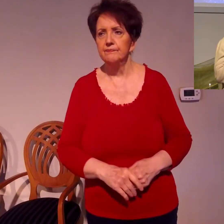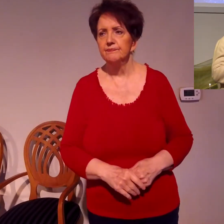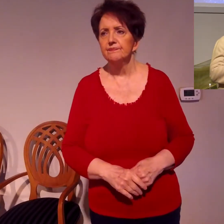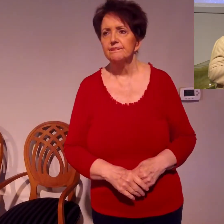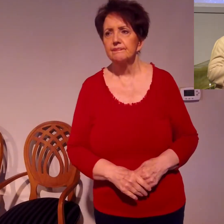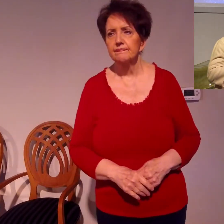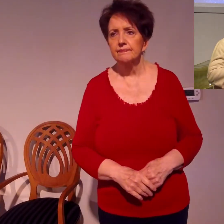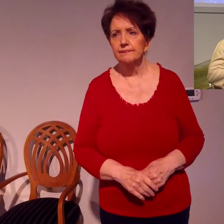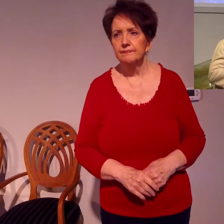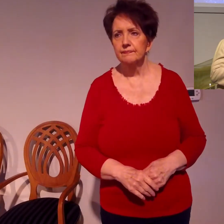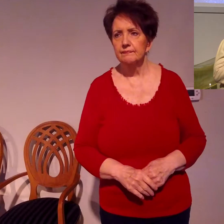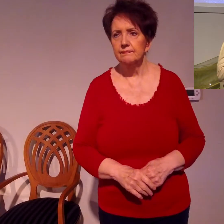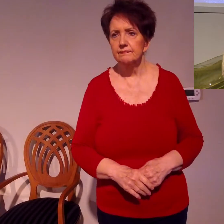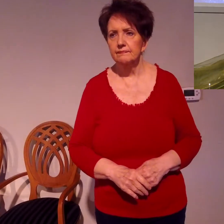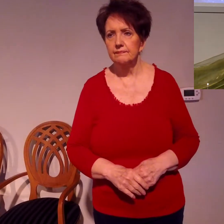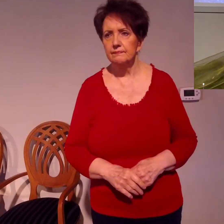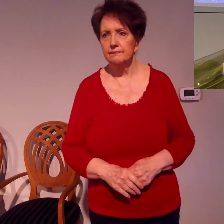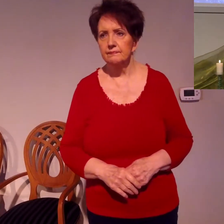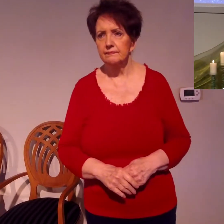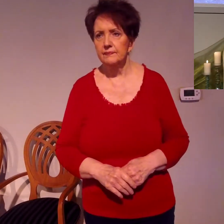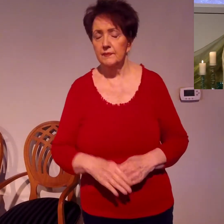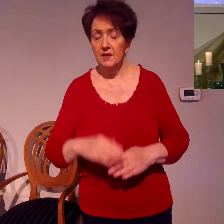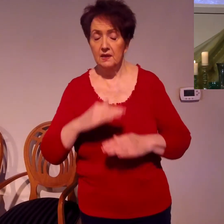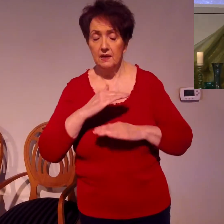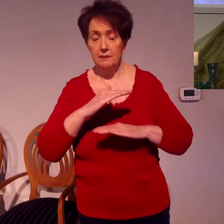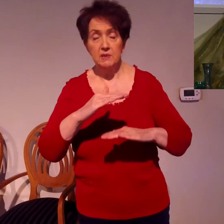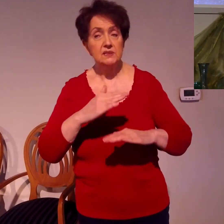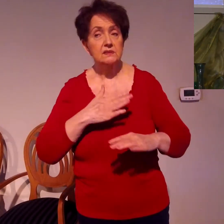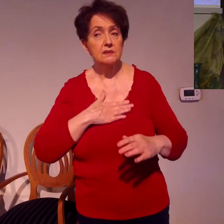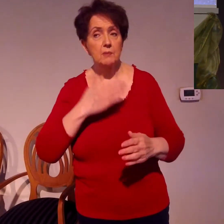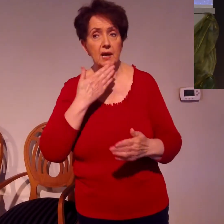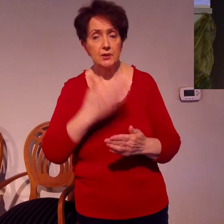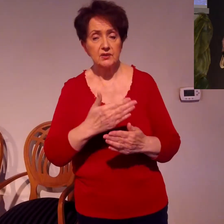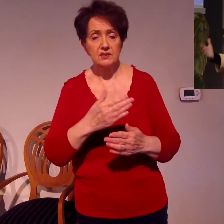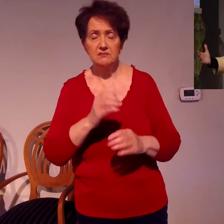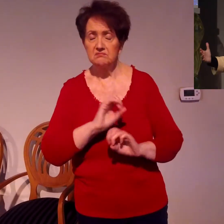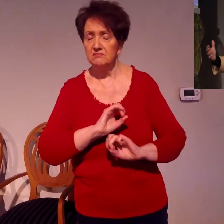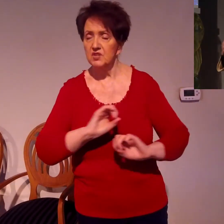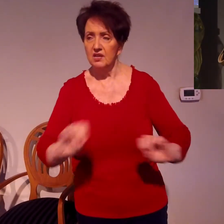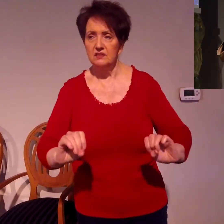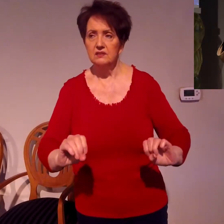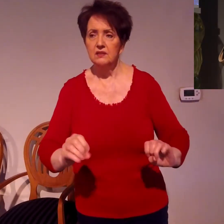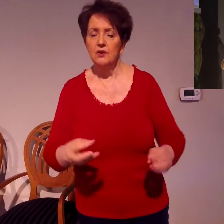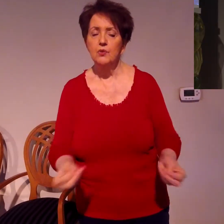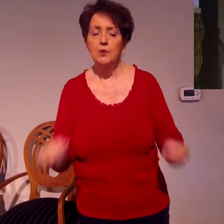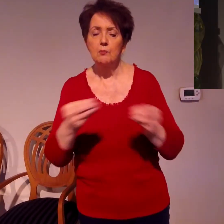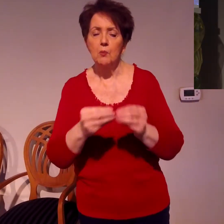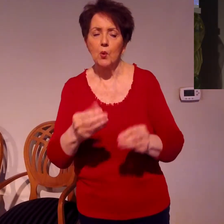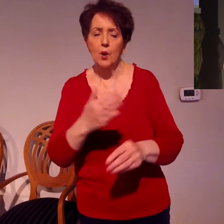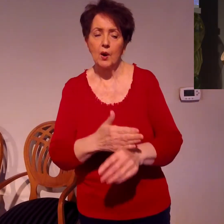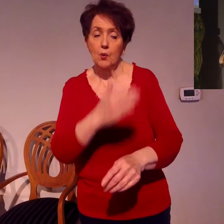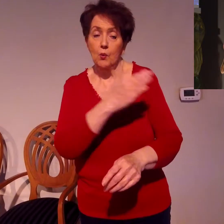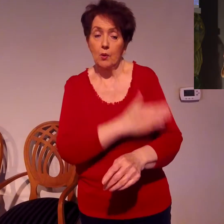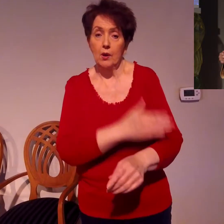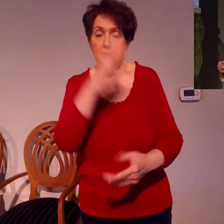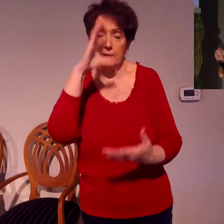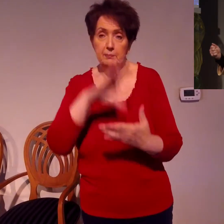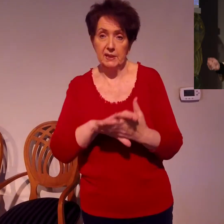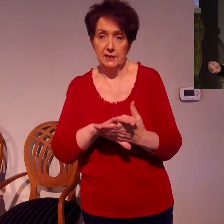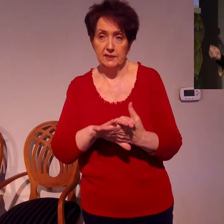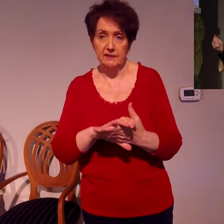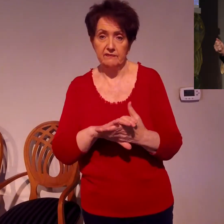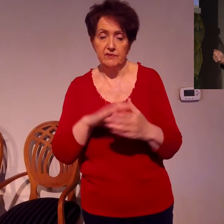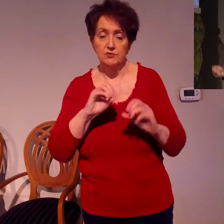There is no limit to my good. And the more that I have grown my belief that there is